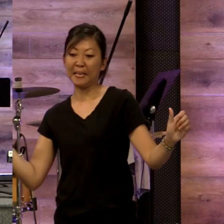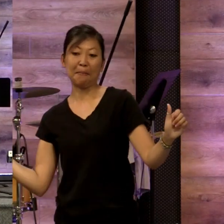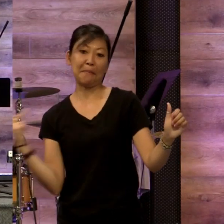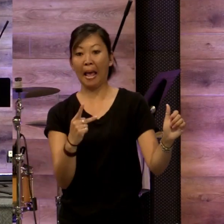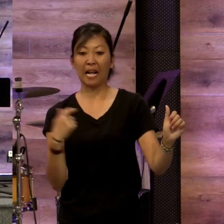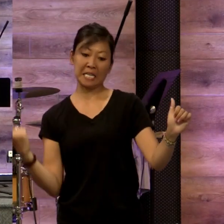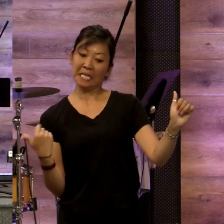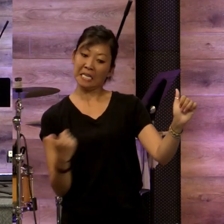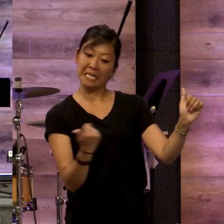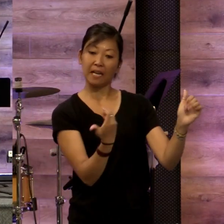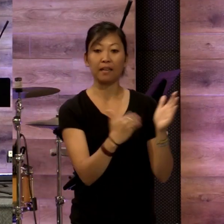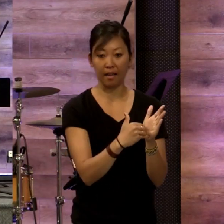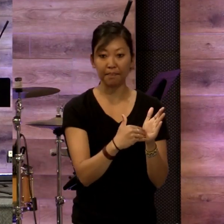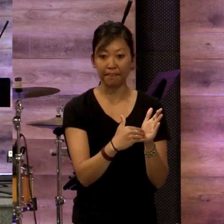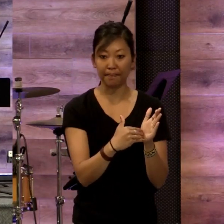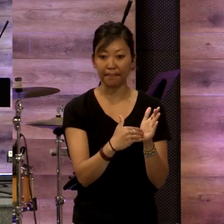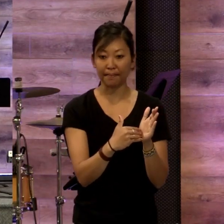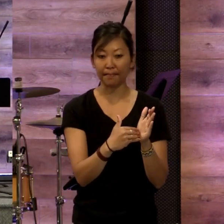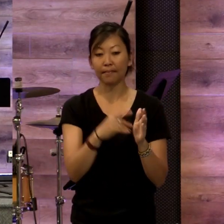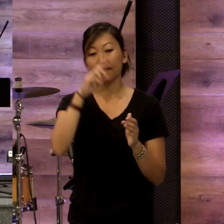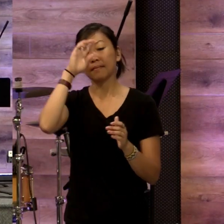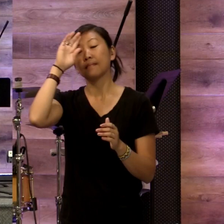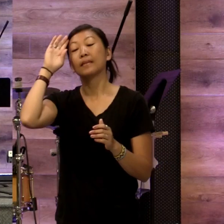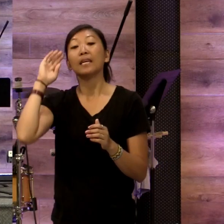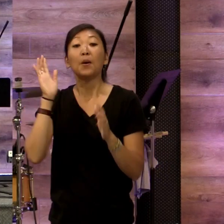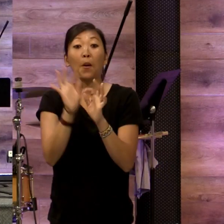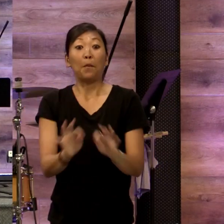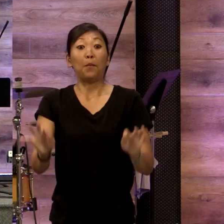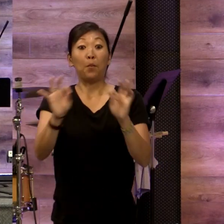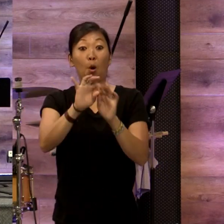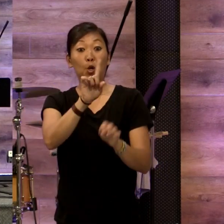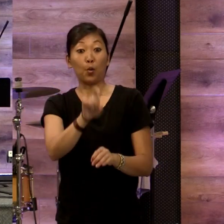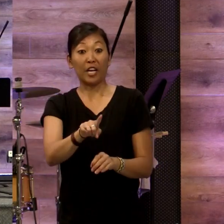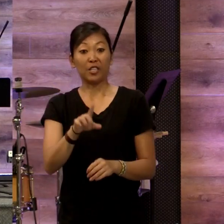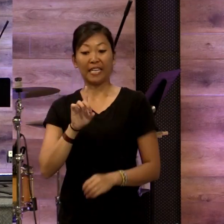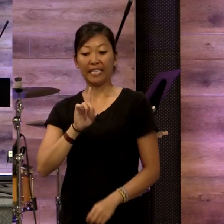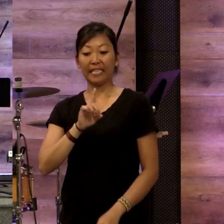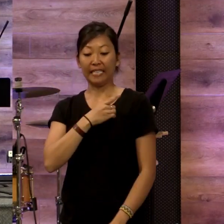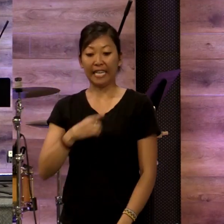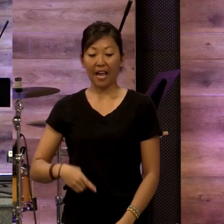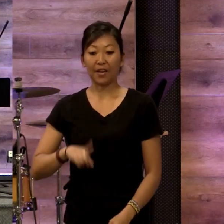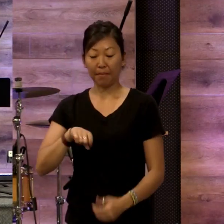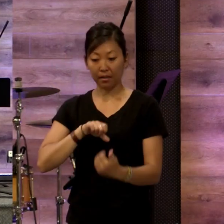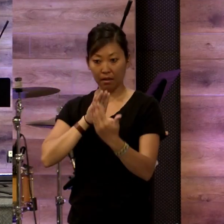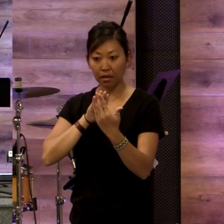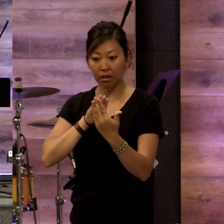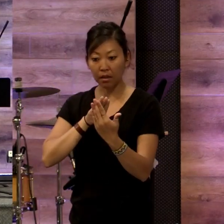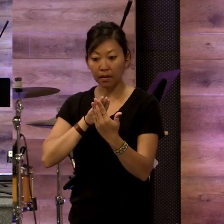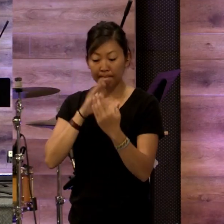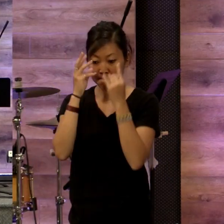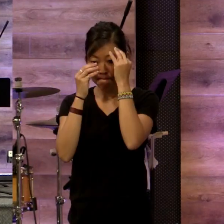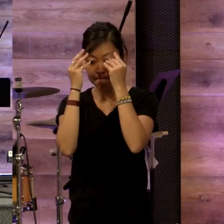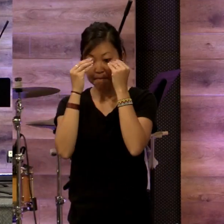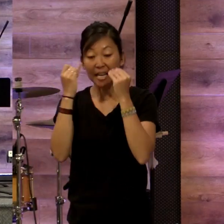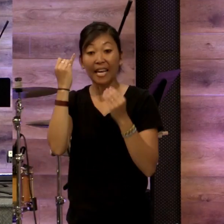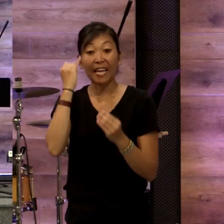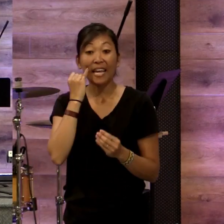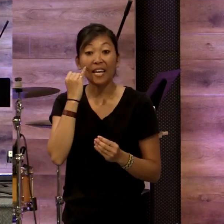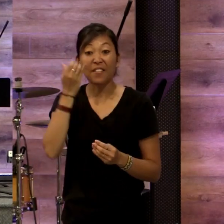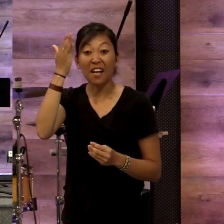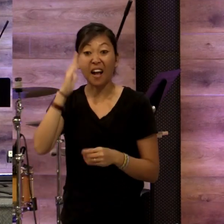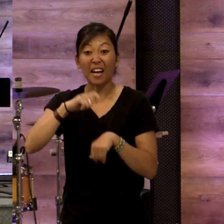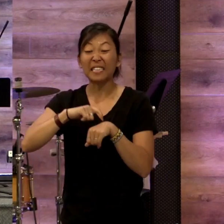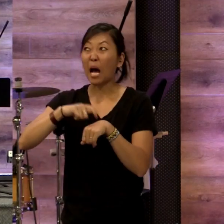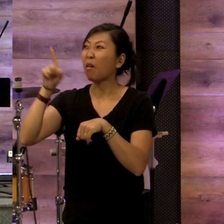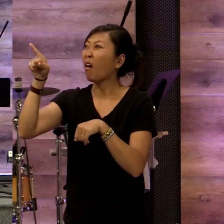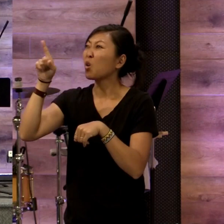the pursuit again. The key question that David has to face, and I think we will face as well, is when God's timing is confusing,